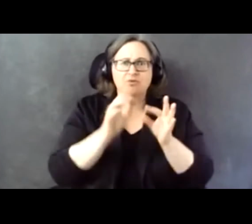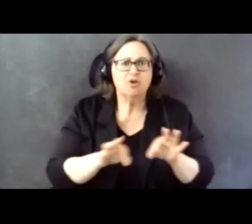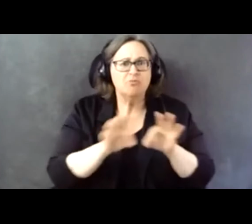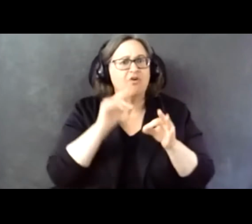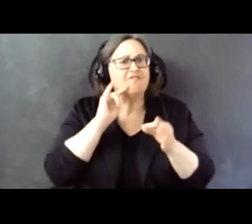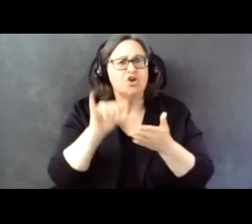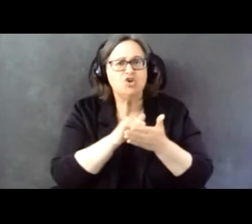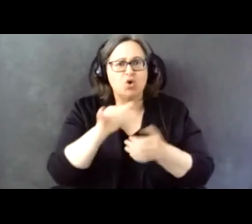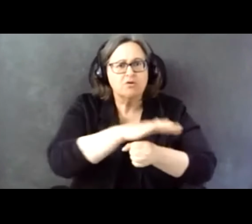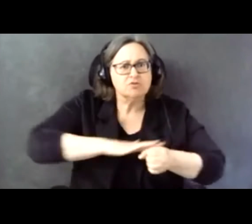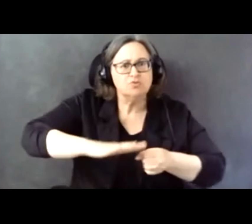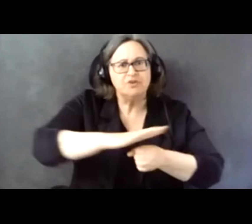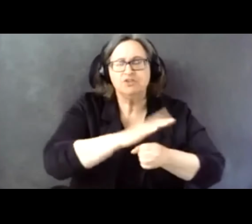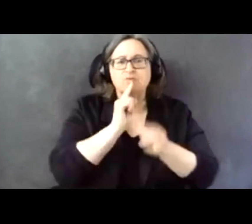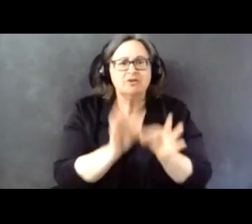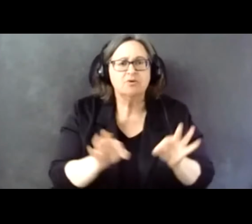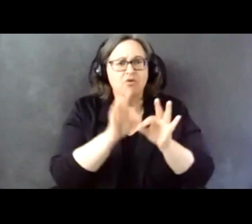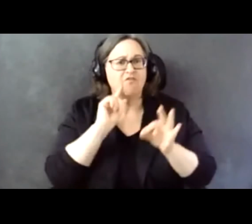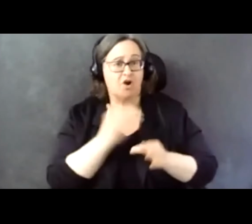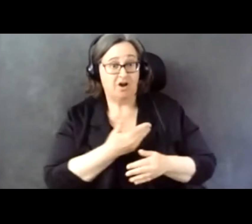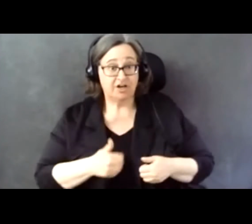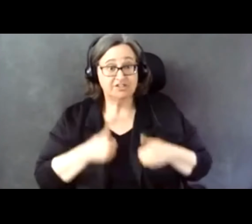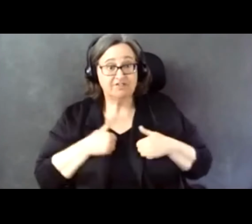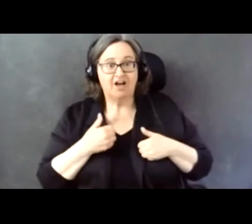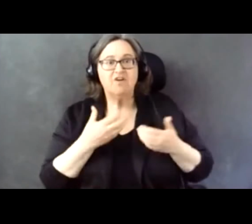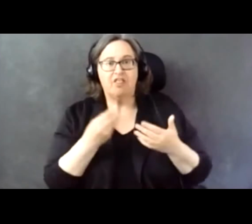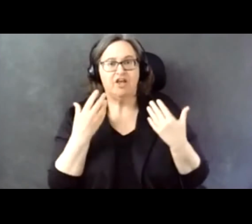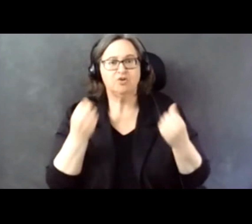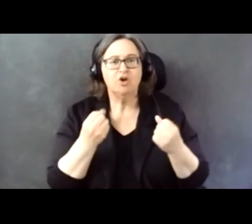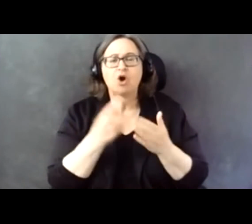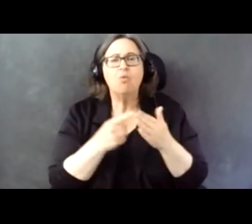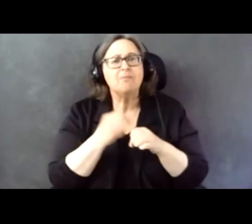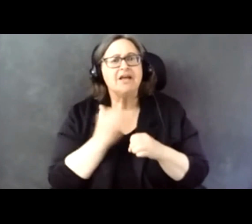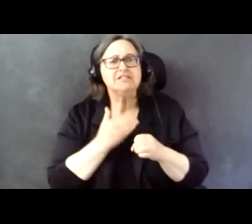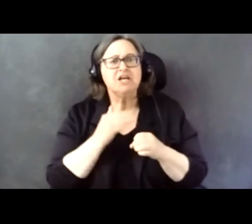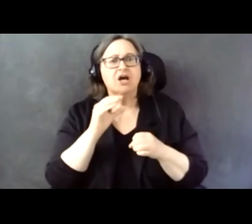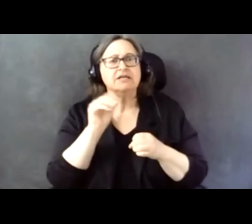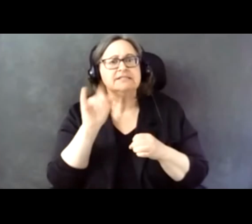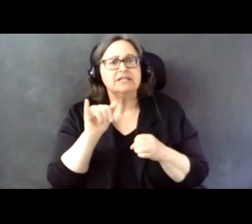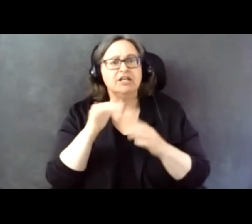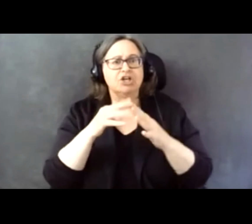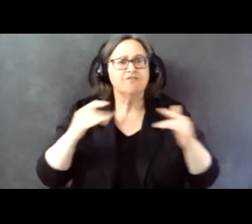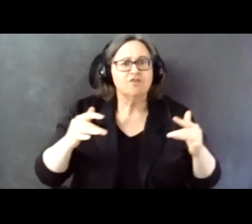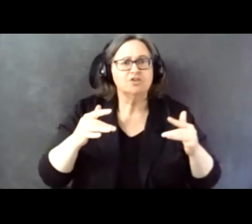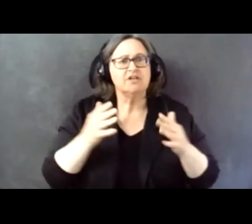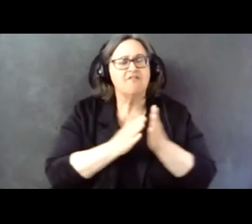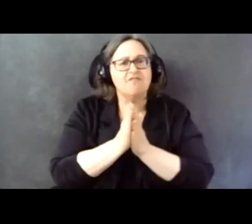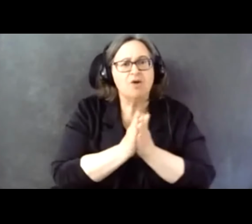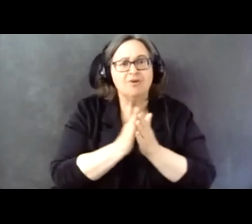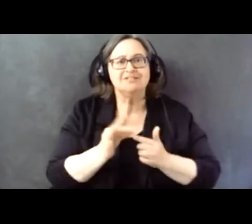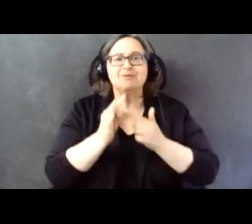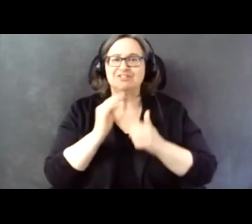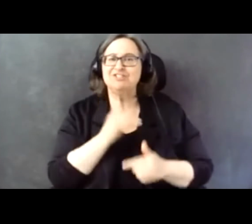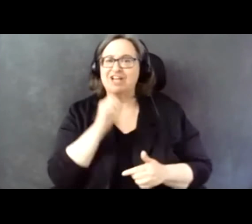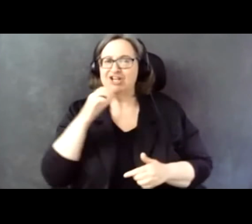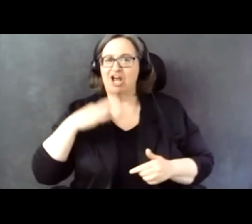recovery and a key part of what makes our city diverse and vibrant and special is the nonprofit community and so we know that